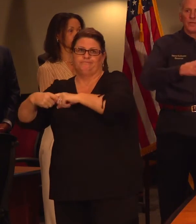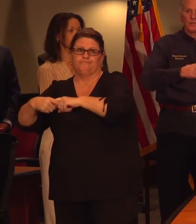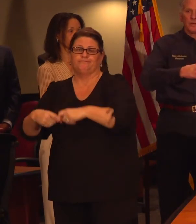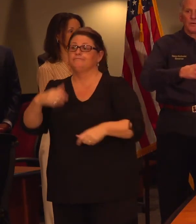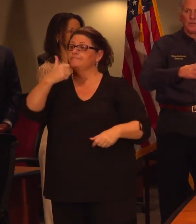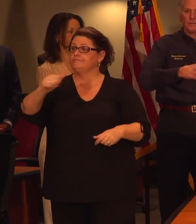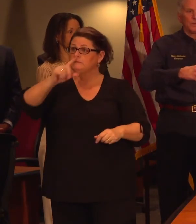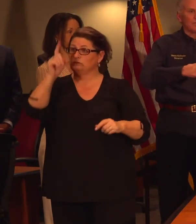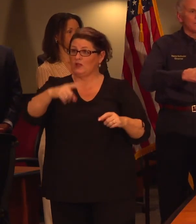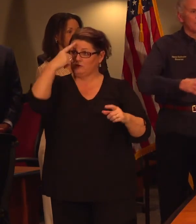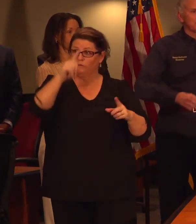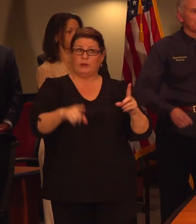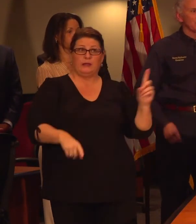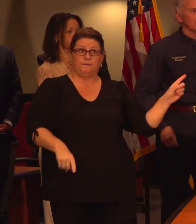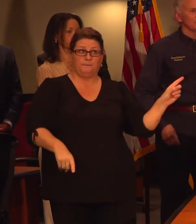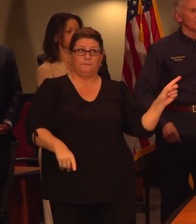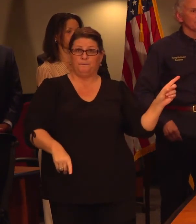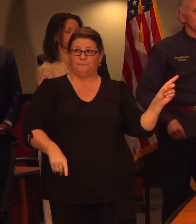questions for Dr. Coley at the moment?